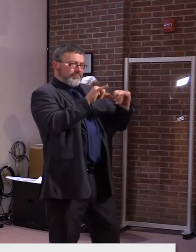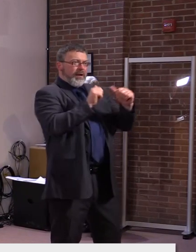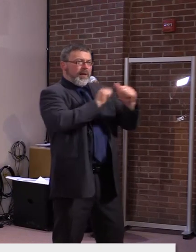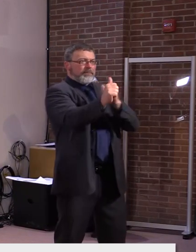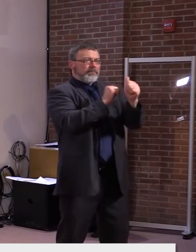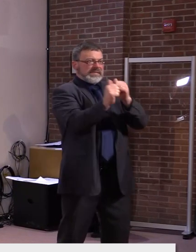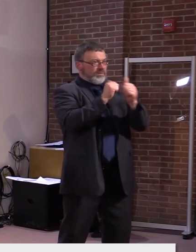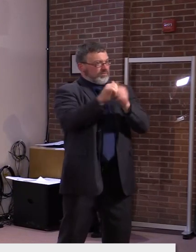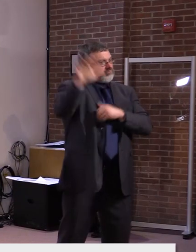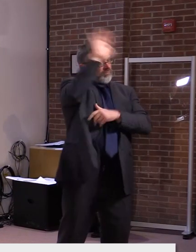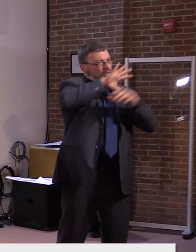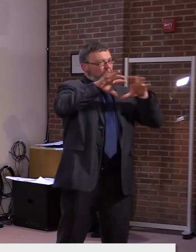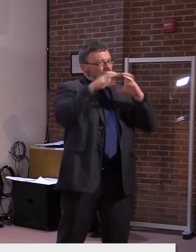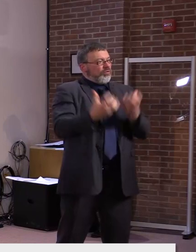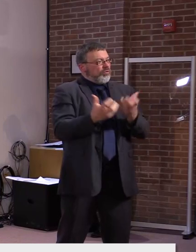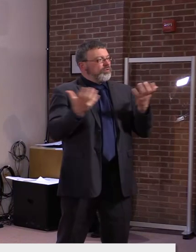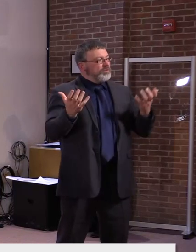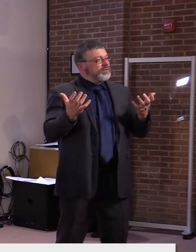them to